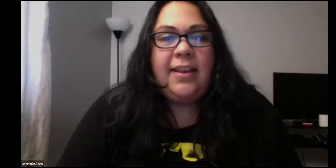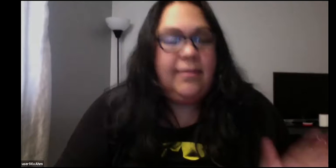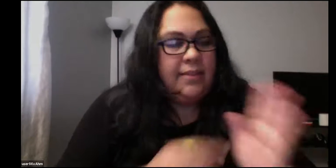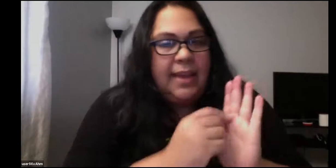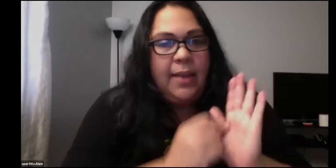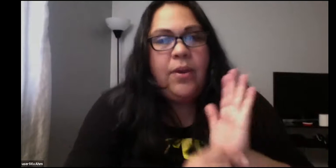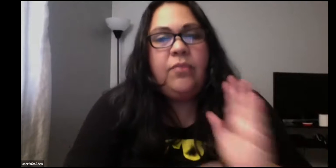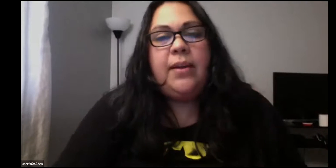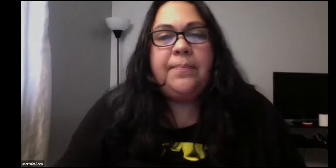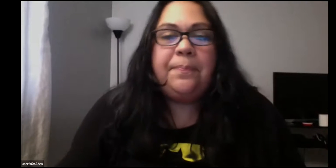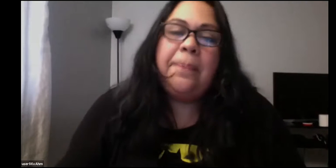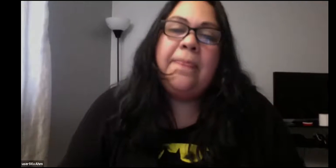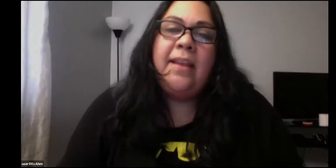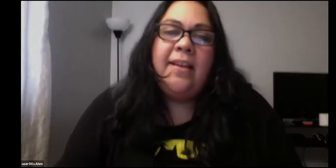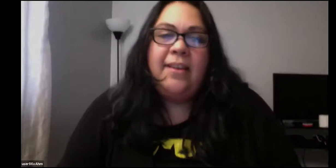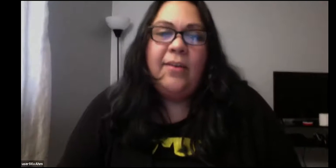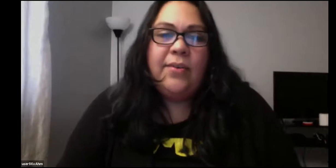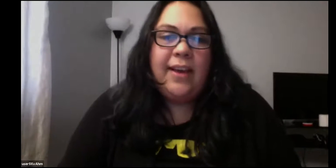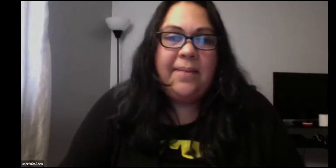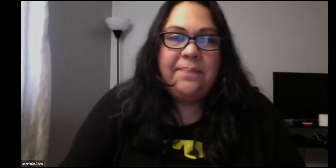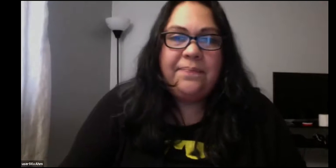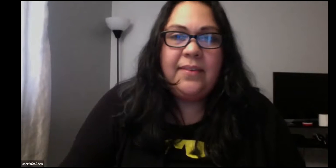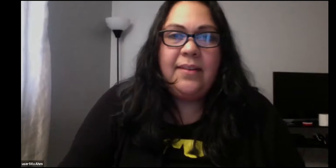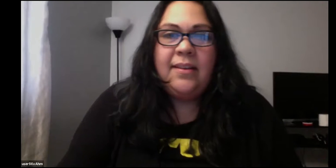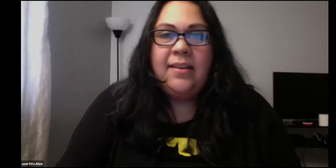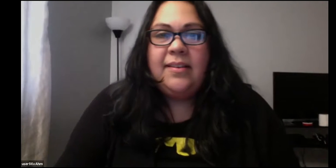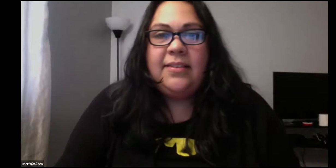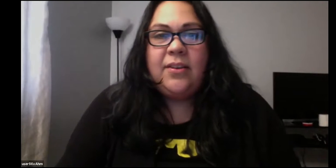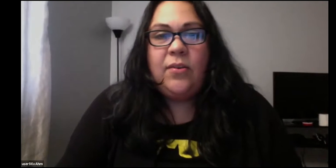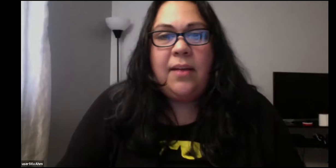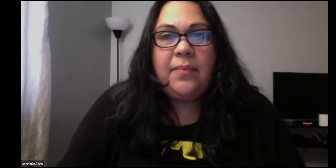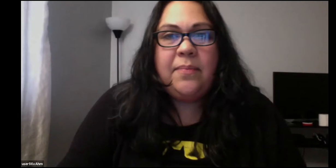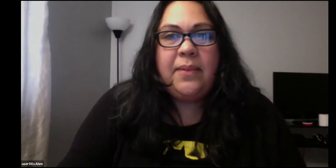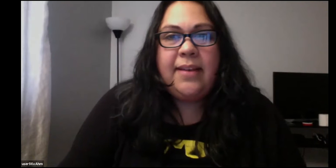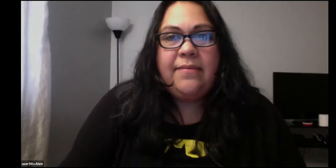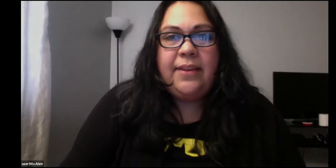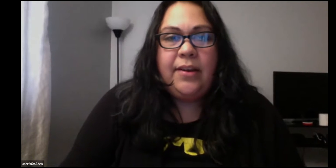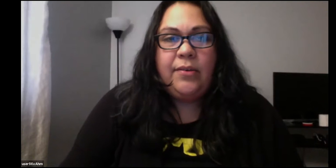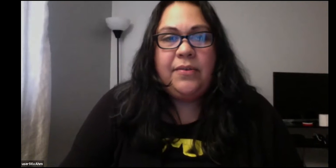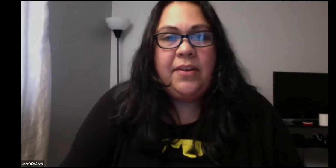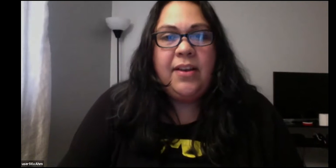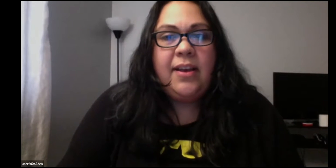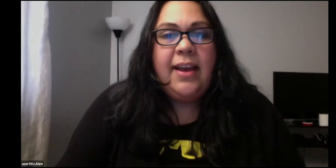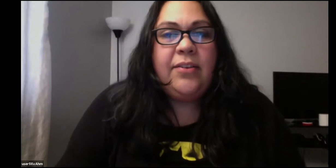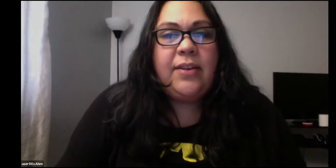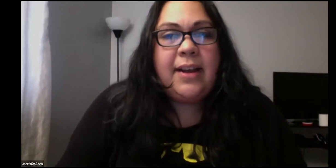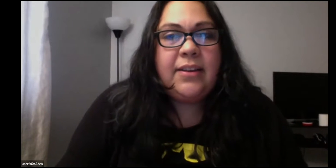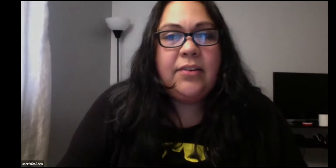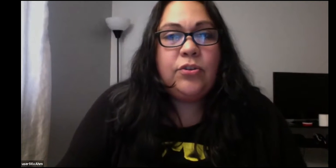the same way you write them. Okay, so I'm gonna play a video and you guys are gonna